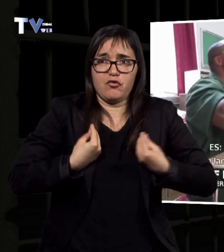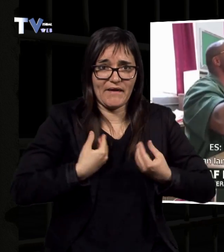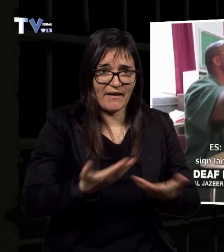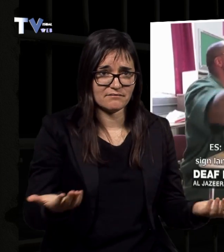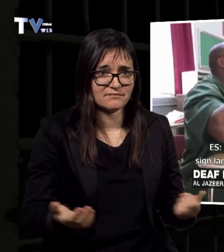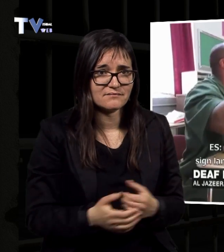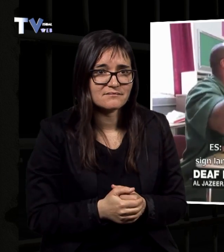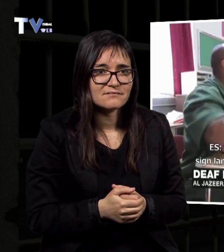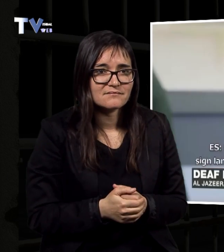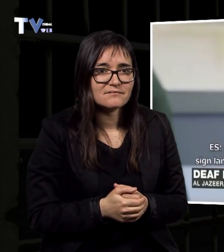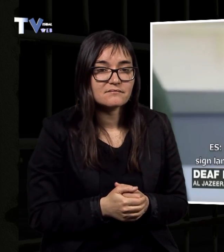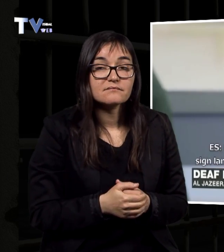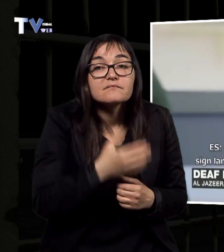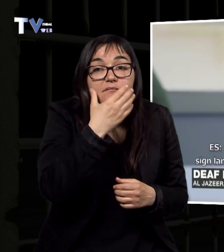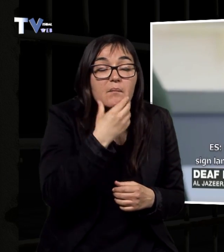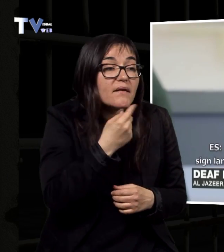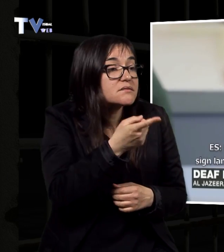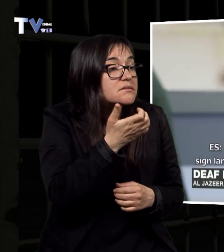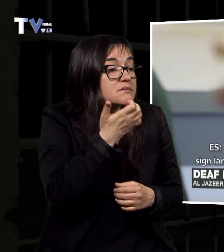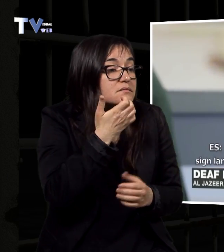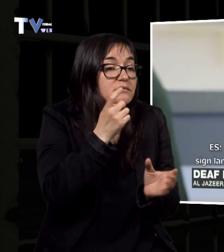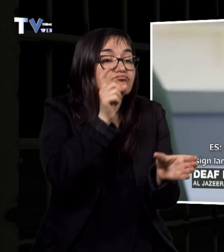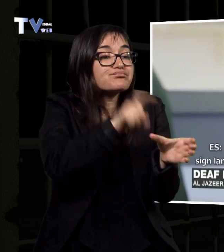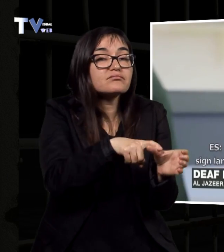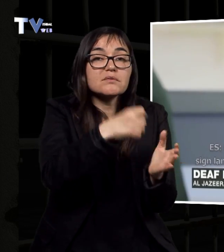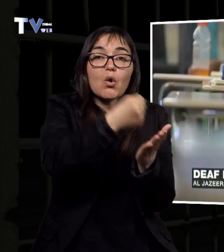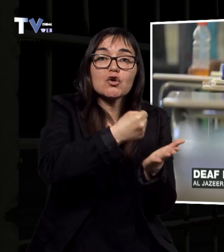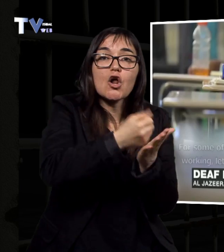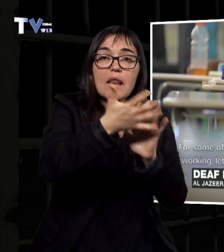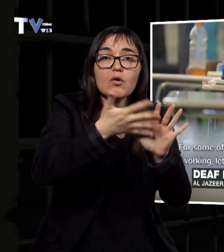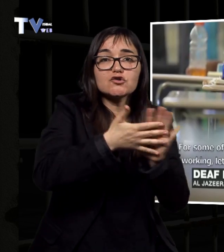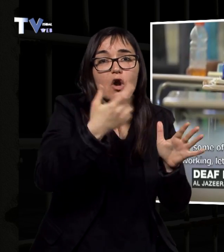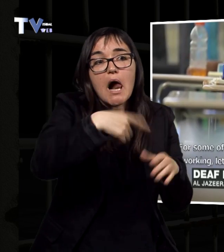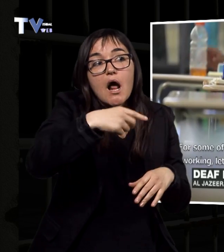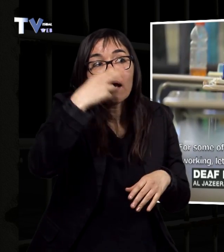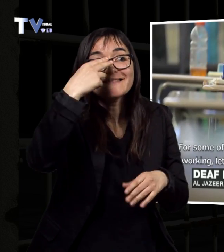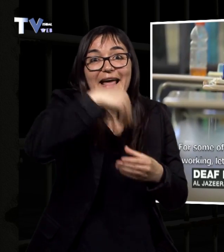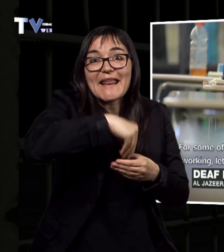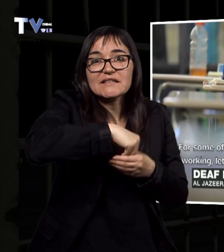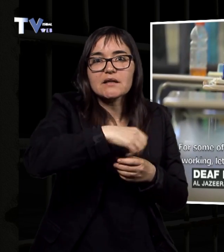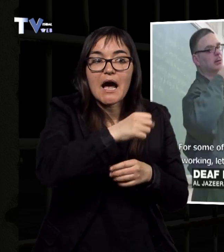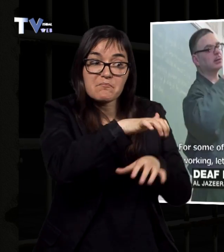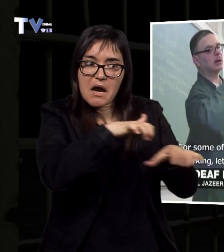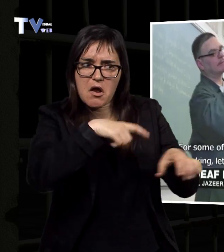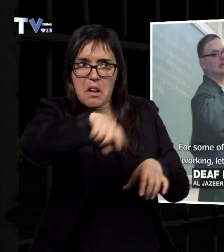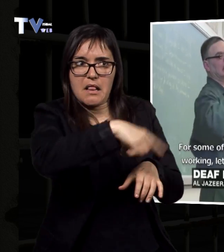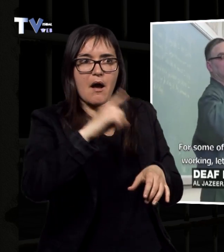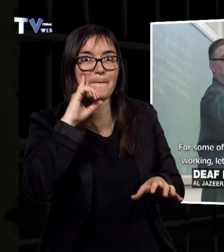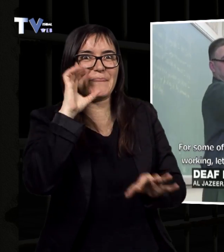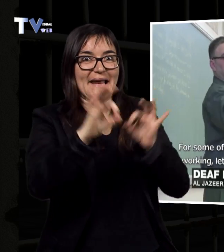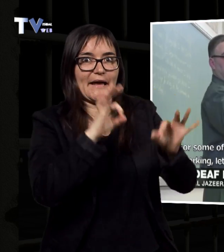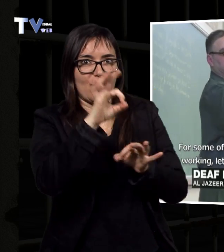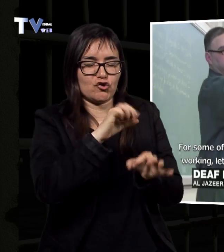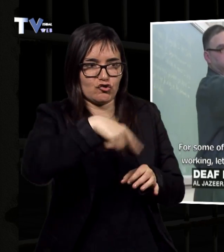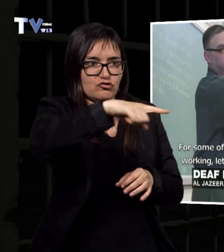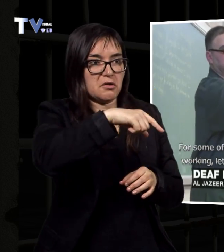And the understanding is if you take that sign language class, it's not just out of interest. For some of these maximum security guys who've been working,